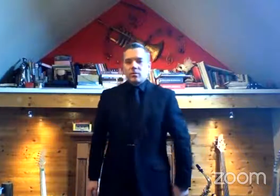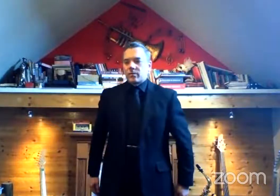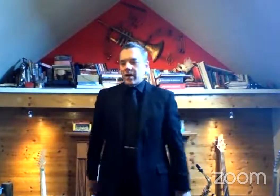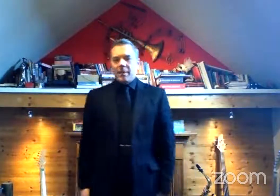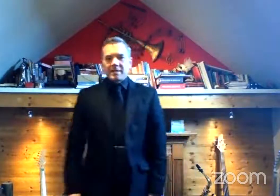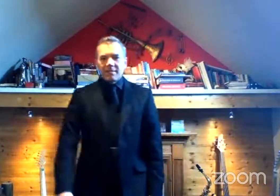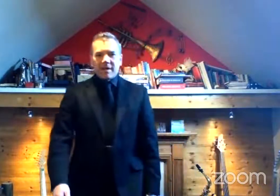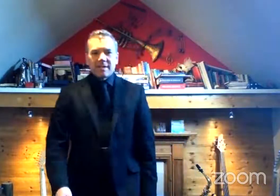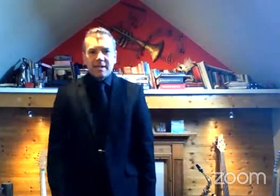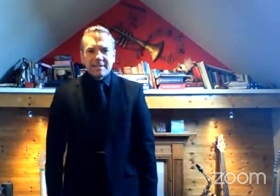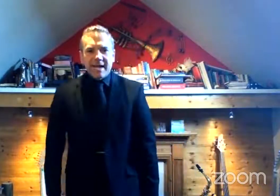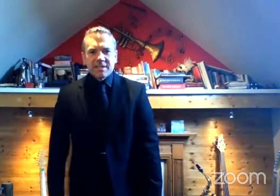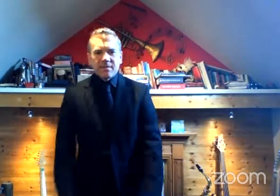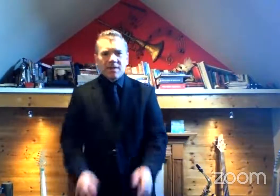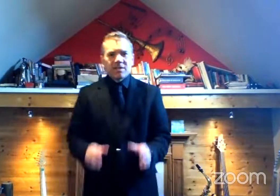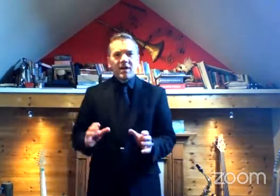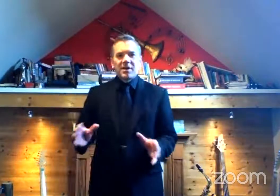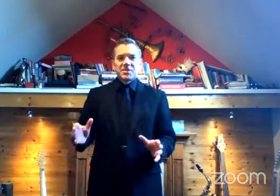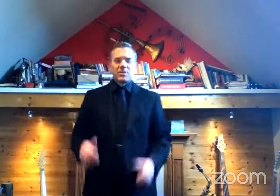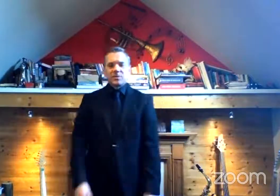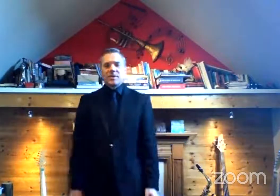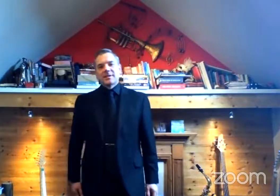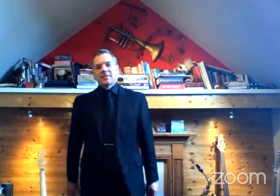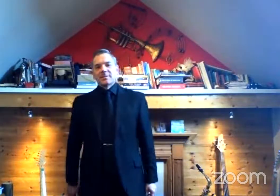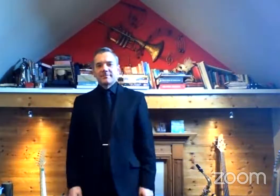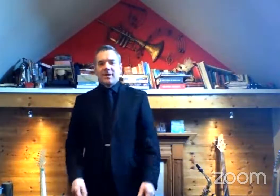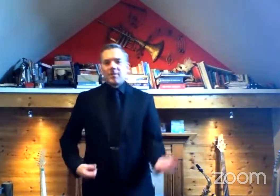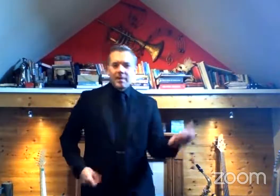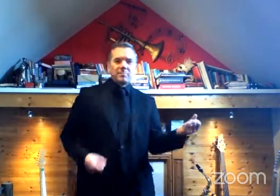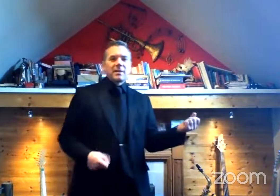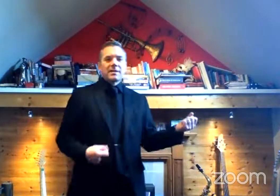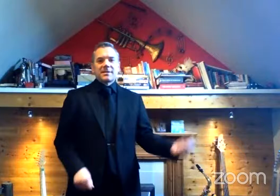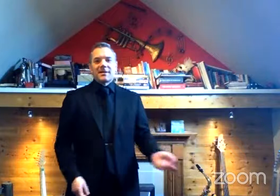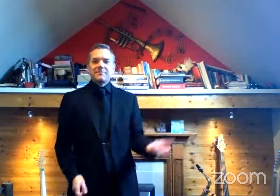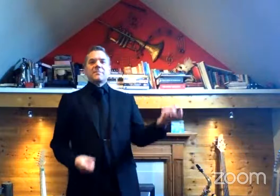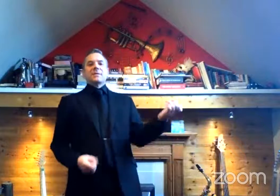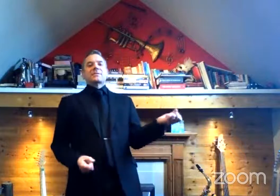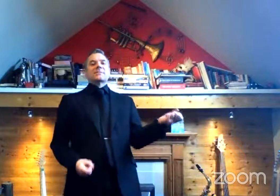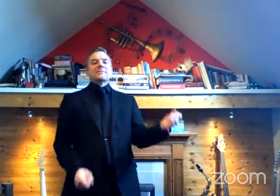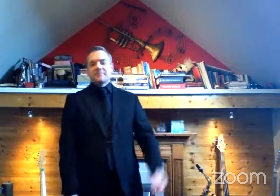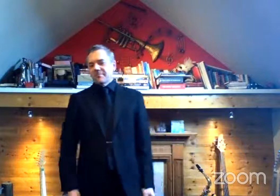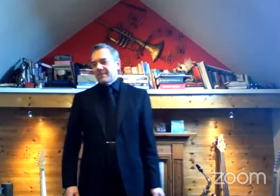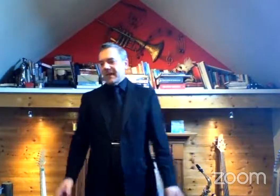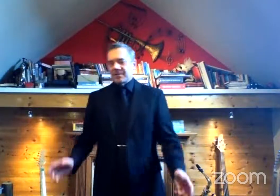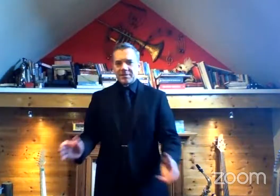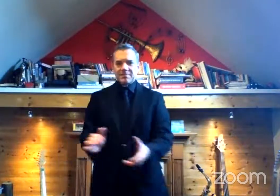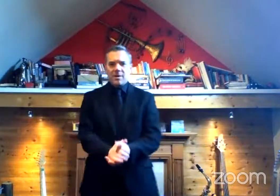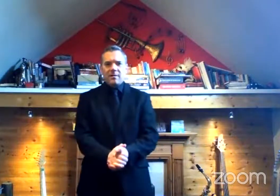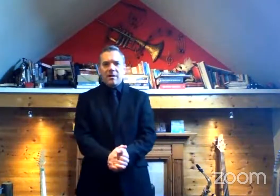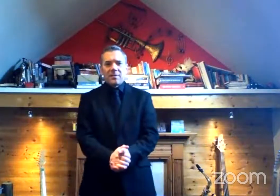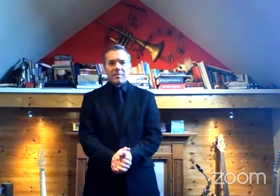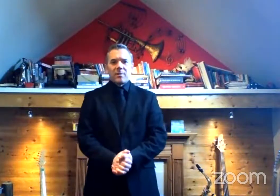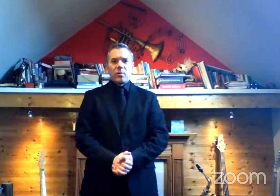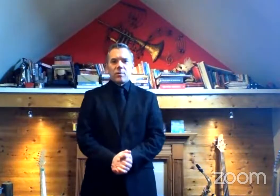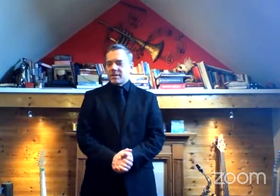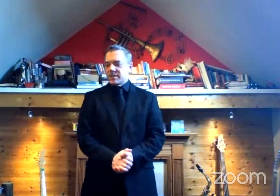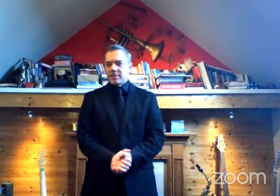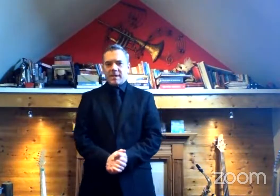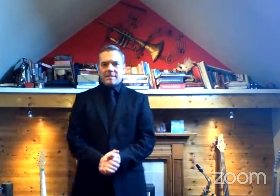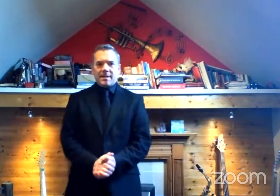3. We'll go, I might devise a little dance for the guitar solo. I don't know. Or I might play the guitar. I might just, I don't know. I'll think about what we can do in that